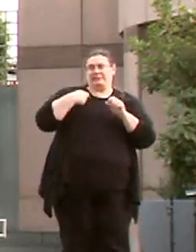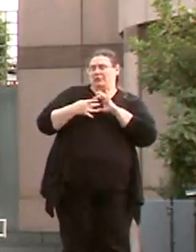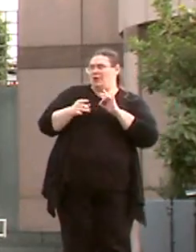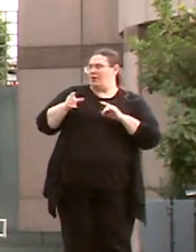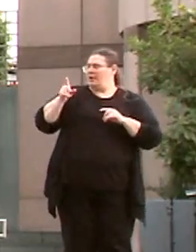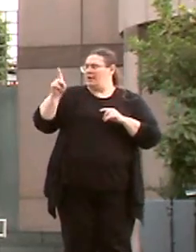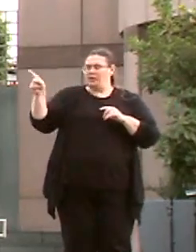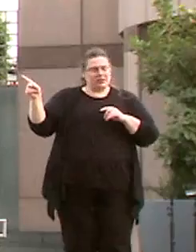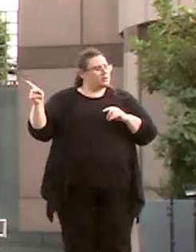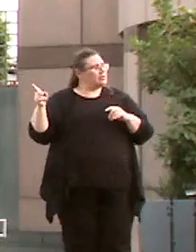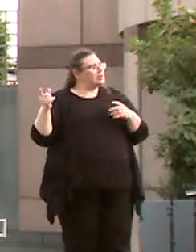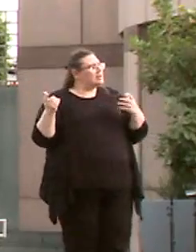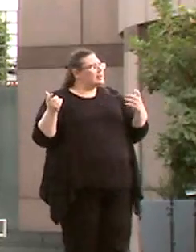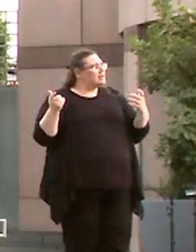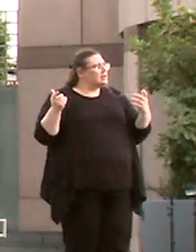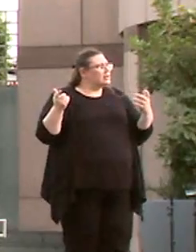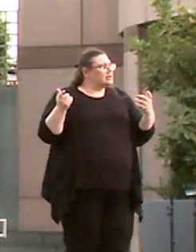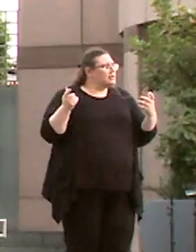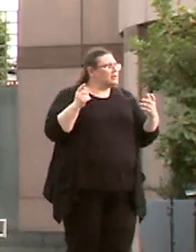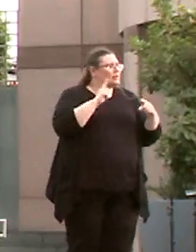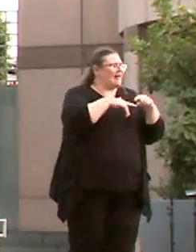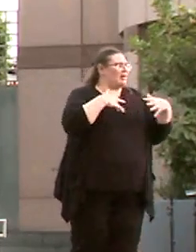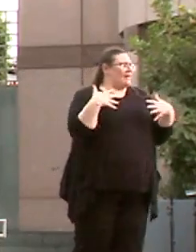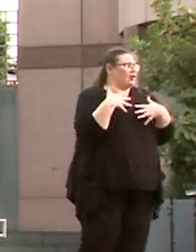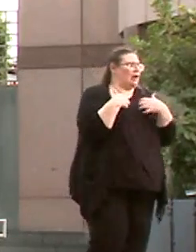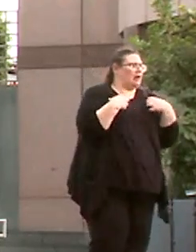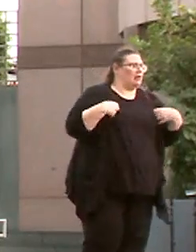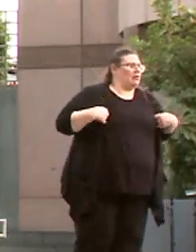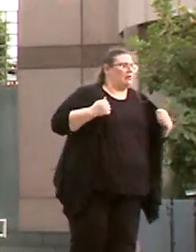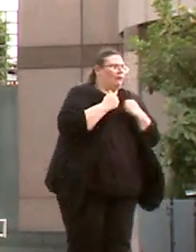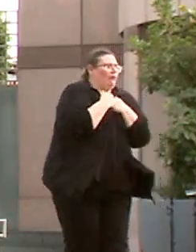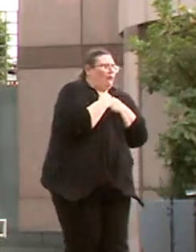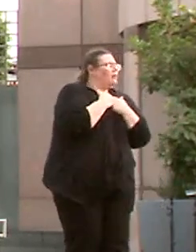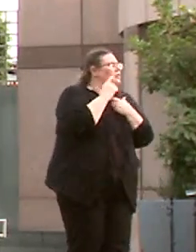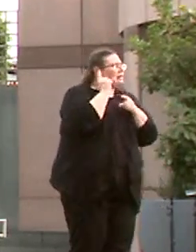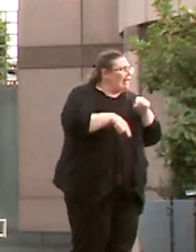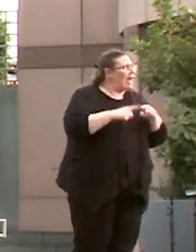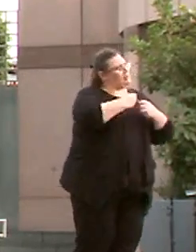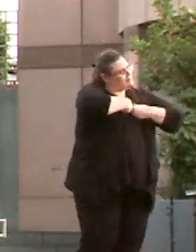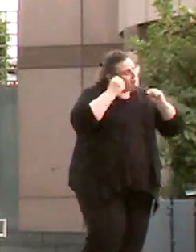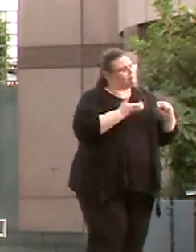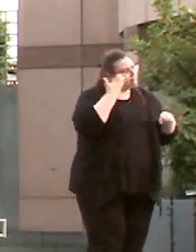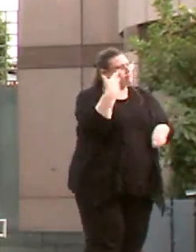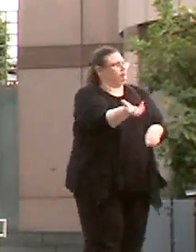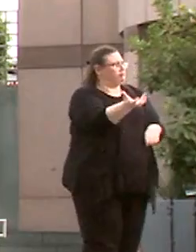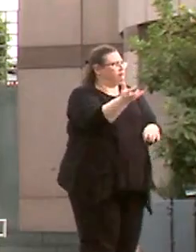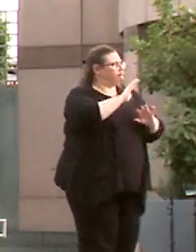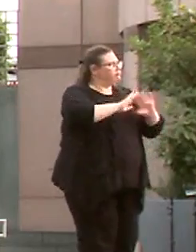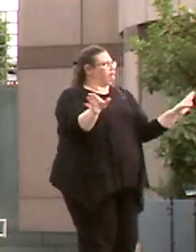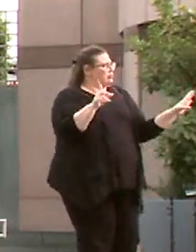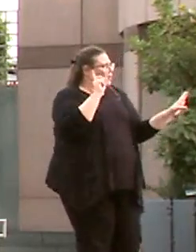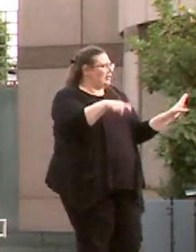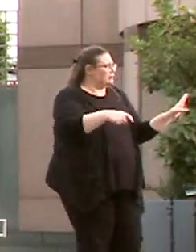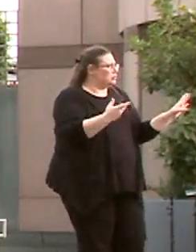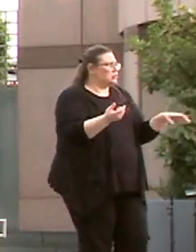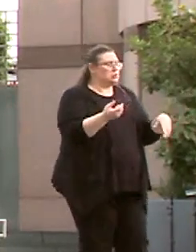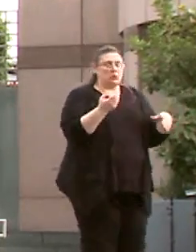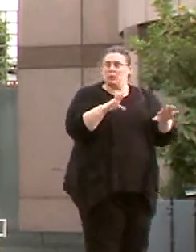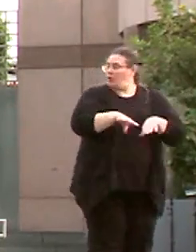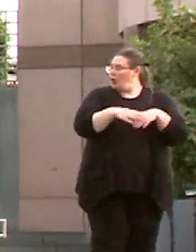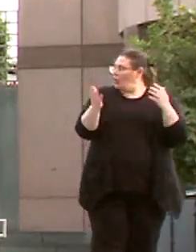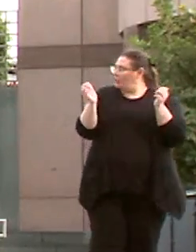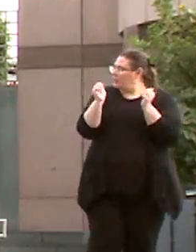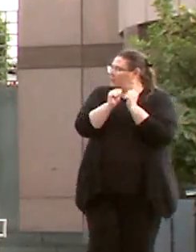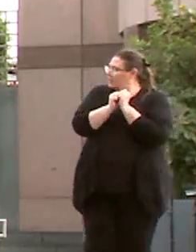be. We can't be afraid to bring our whole self, to the table. So I'm gonna start out